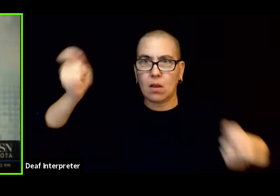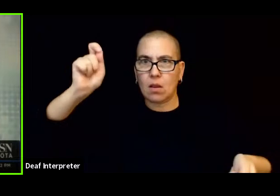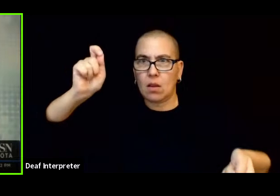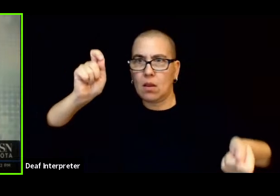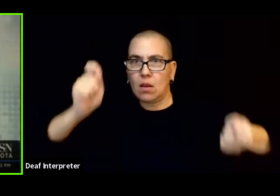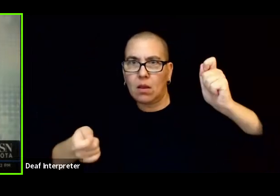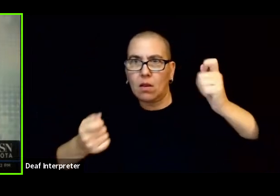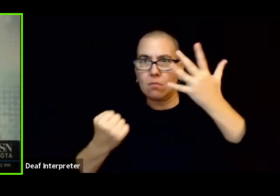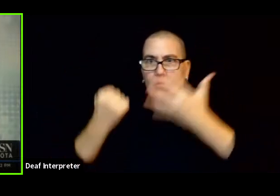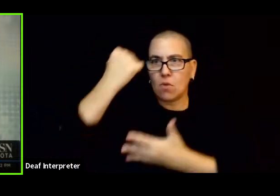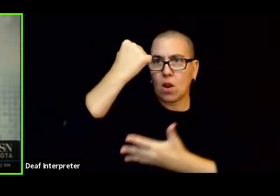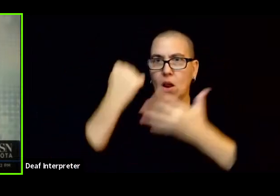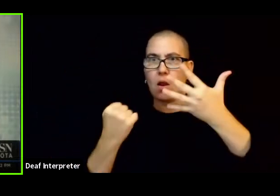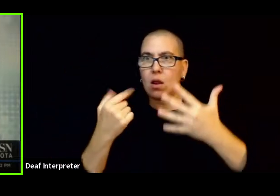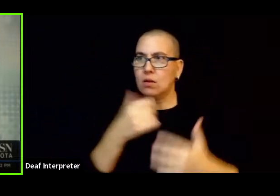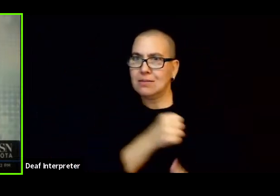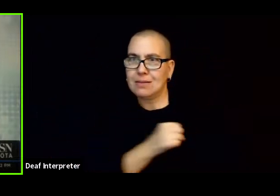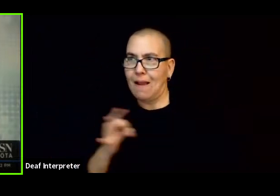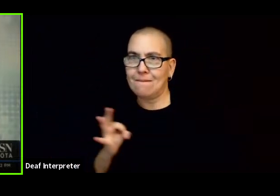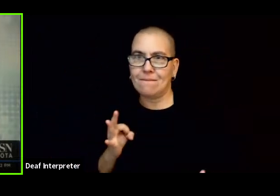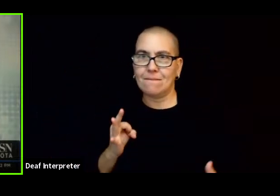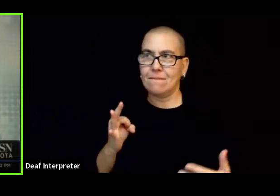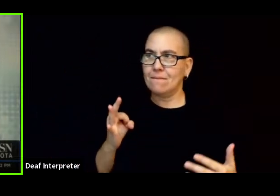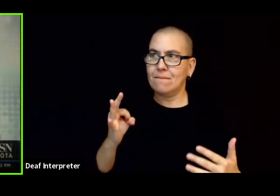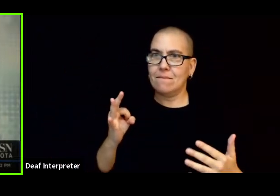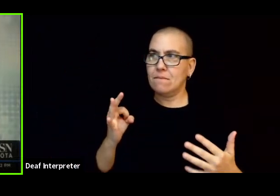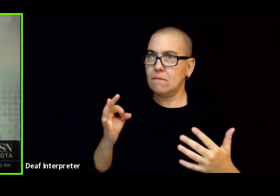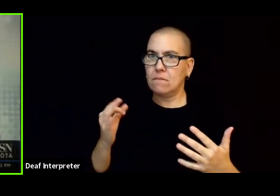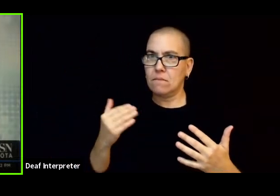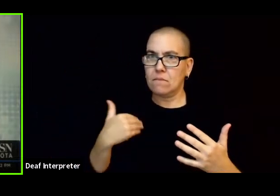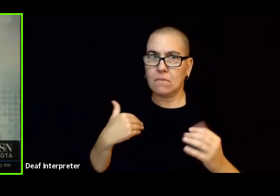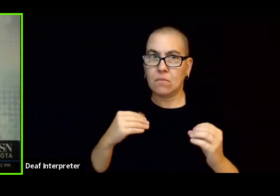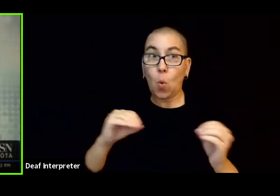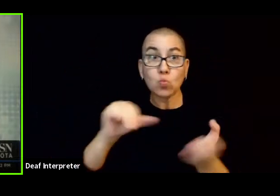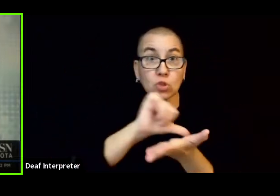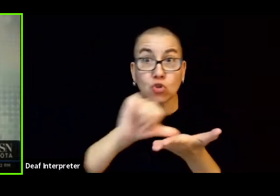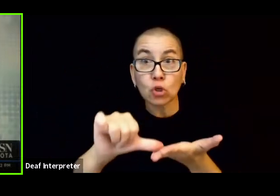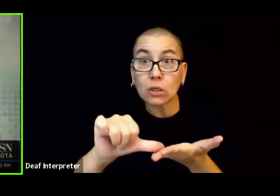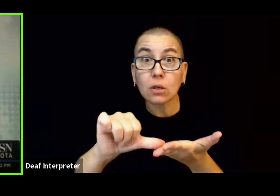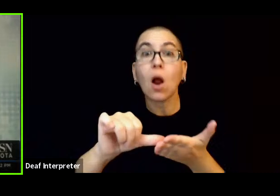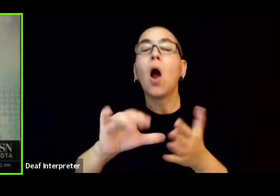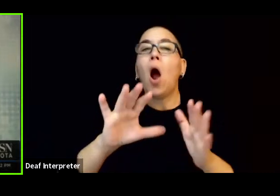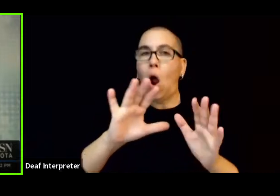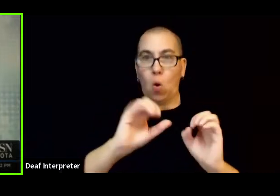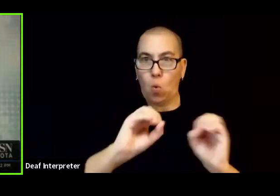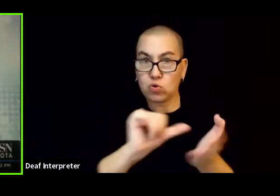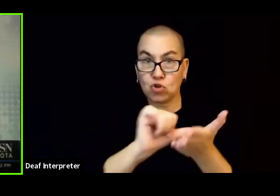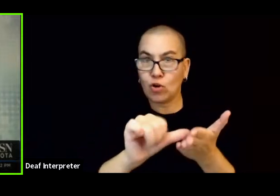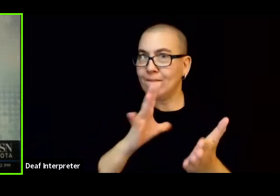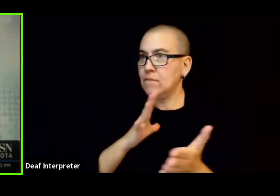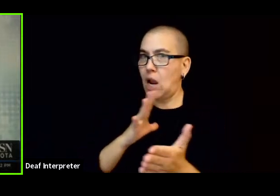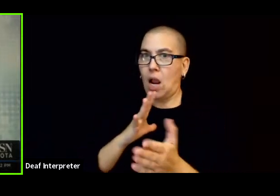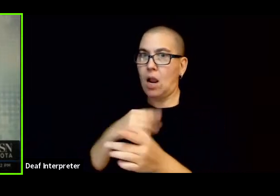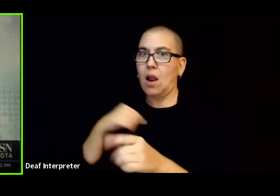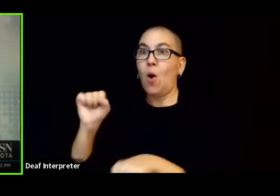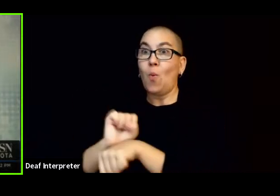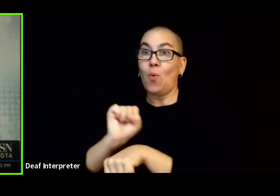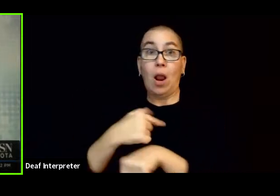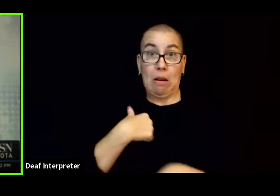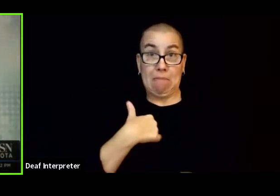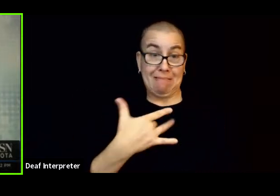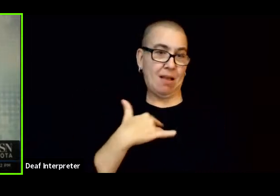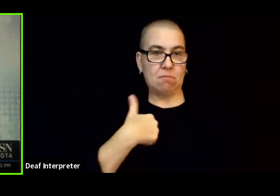then become available to help fill some of the expanded need for acute care, for example.